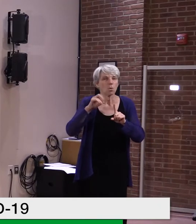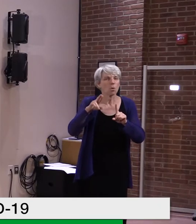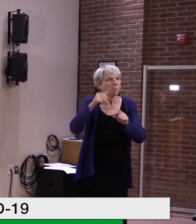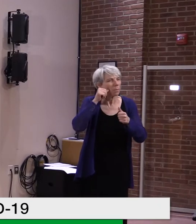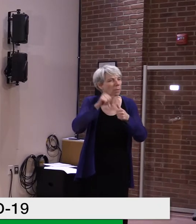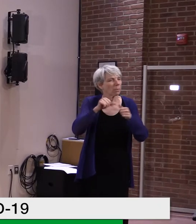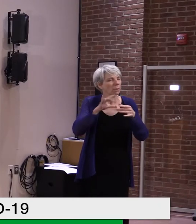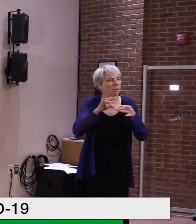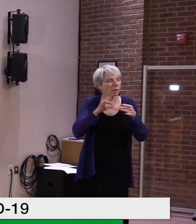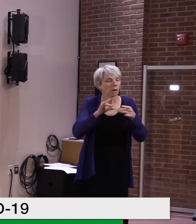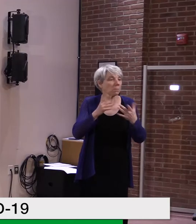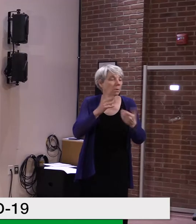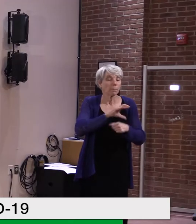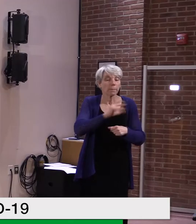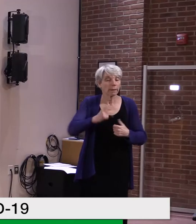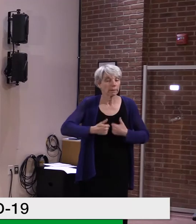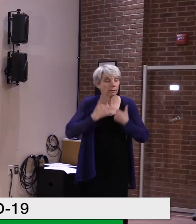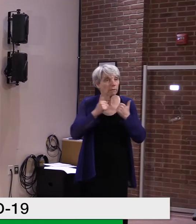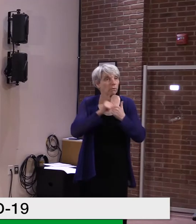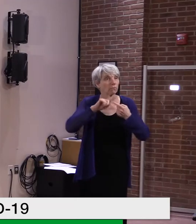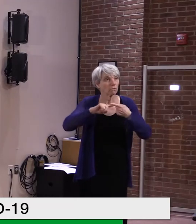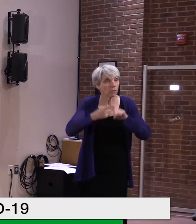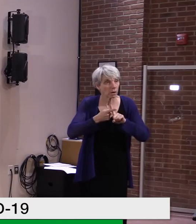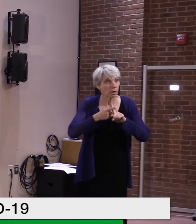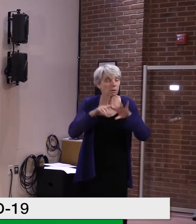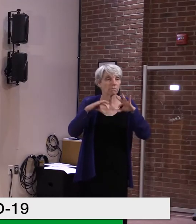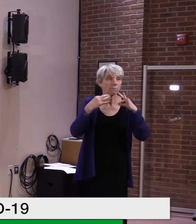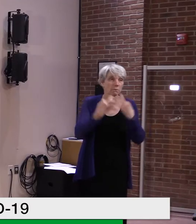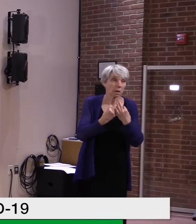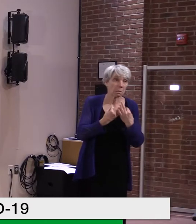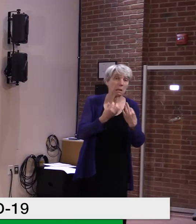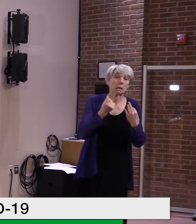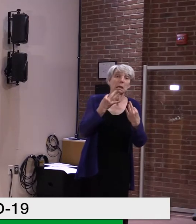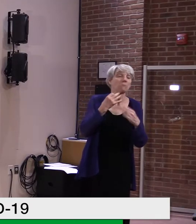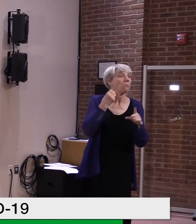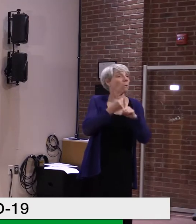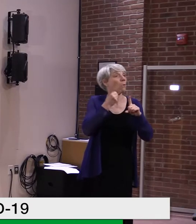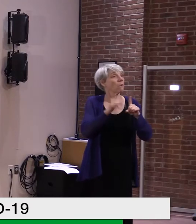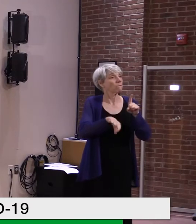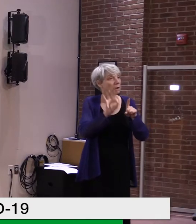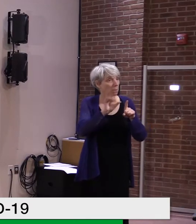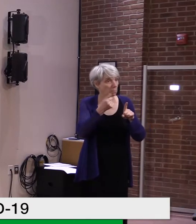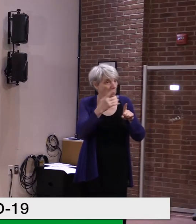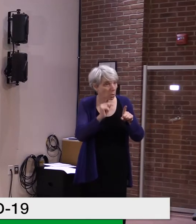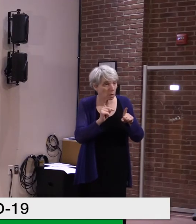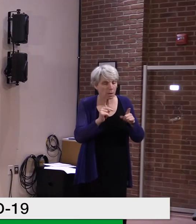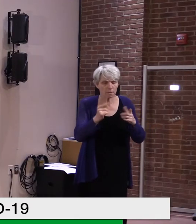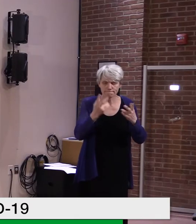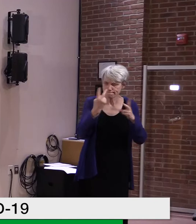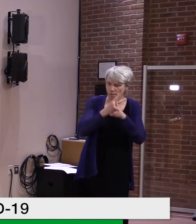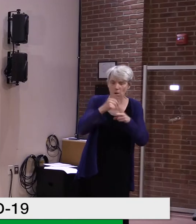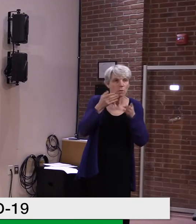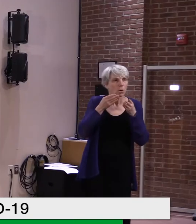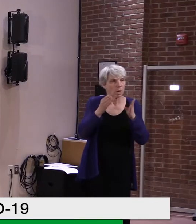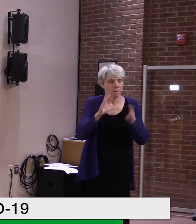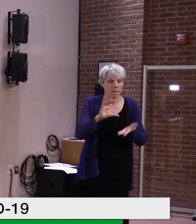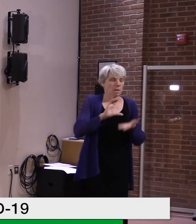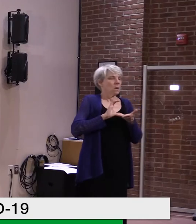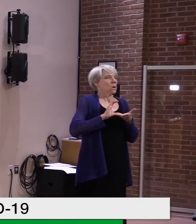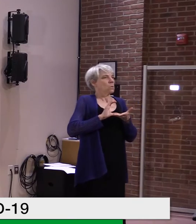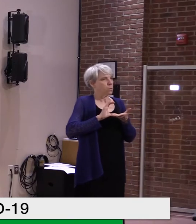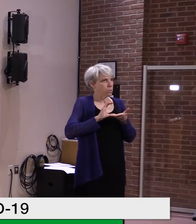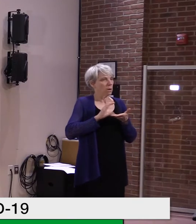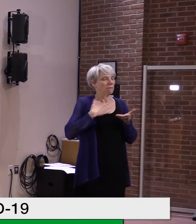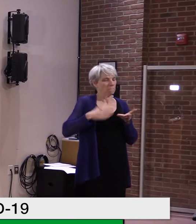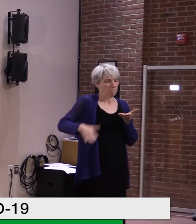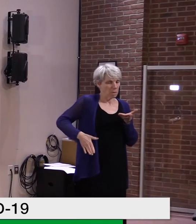mentioned, friends and family, maybe in an apartment, maybe other things that they could do as we're moving forward.